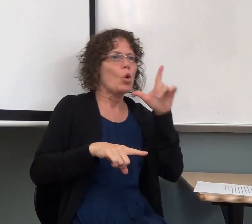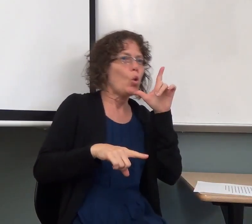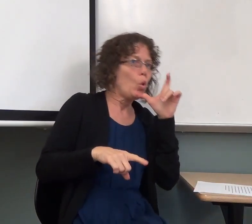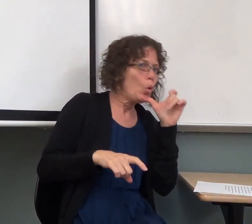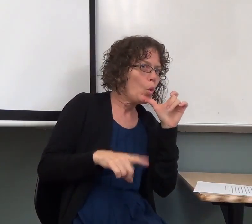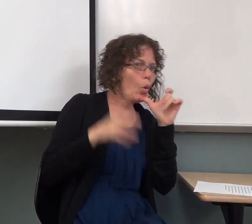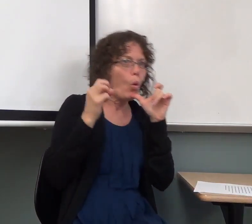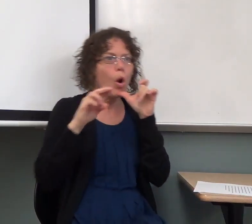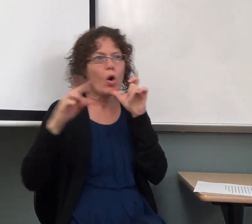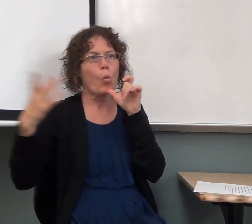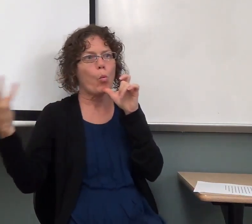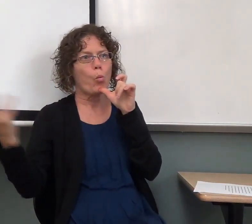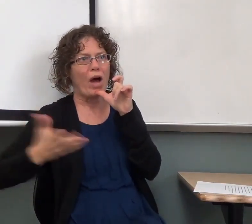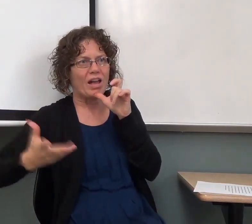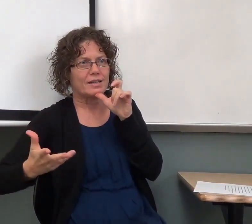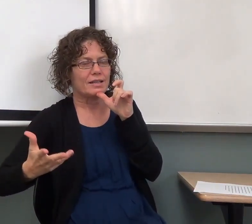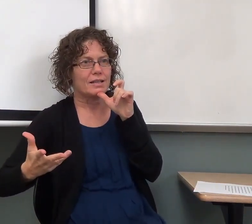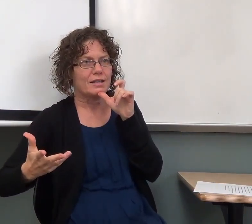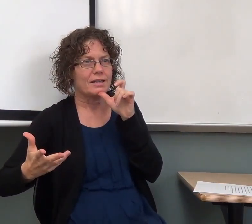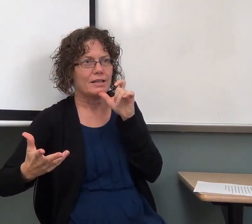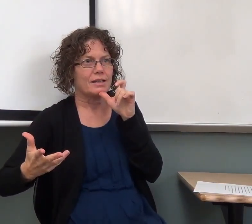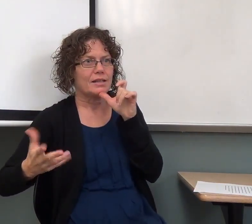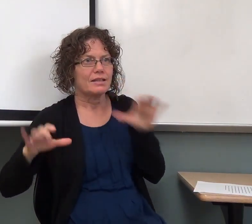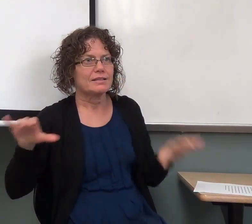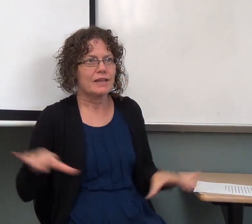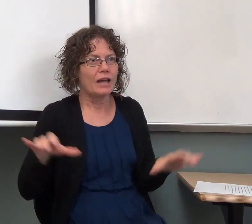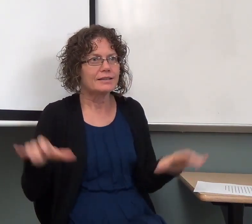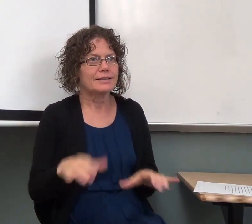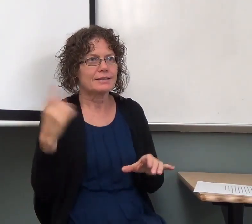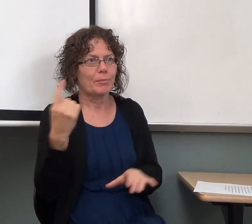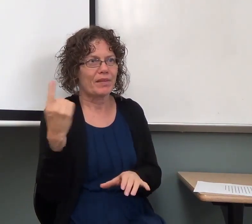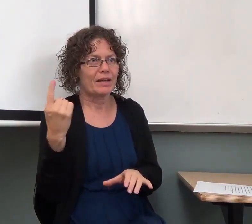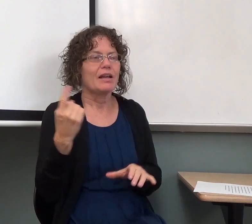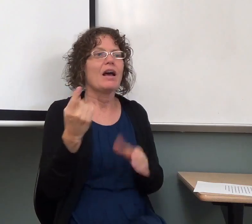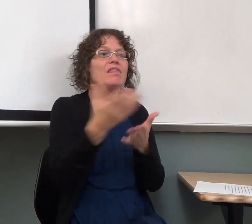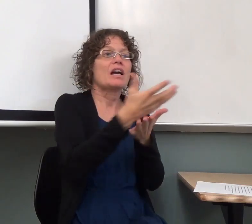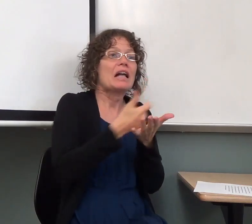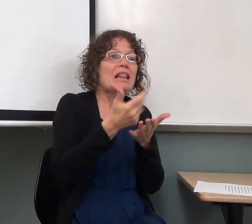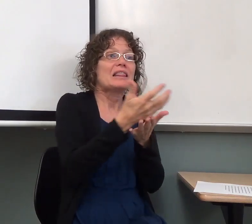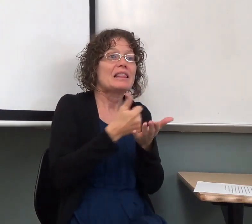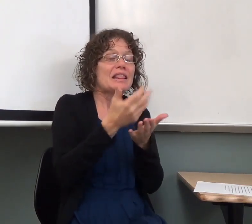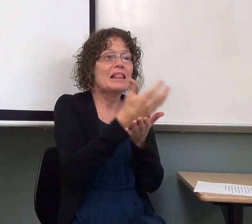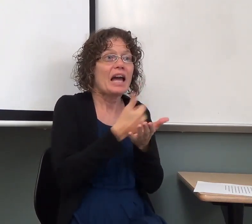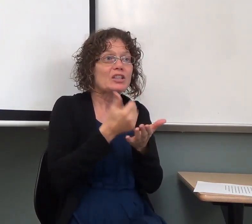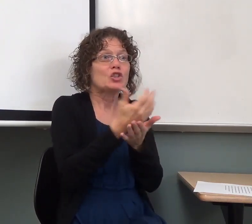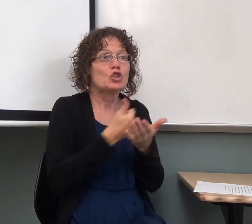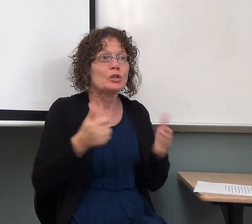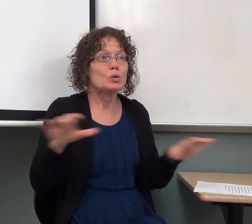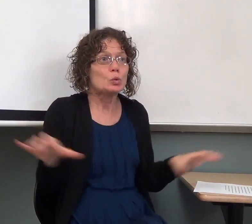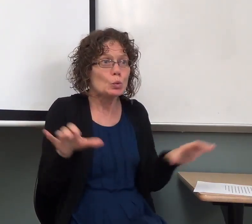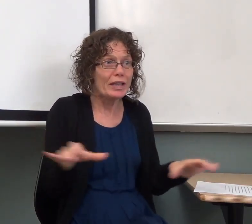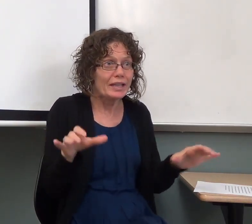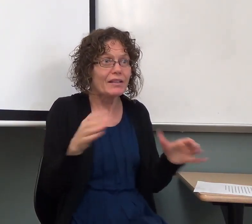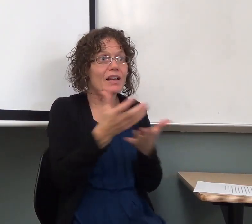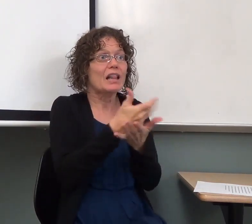Subject, does something? the collection, What is the collection doing? expanded. Expanded. It has expanded.